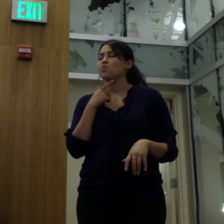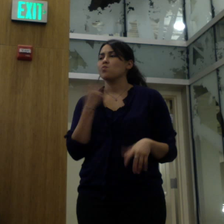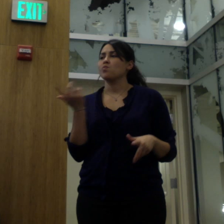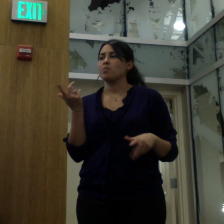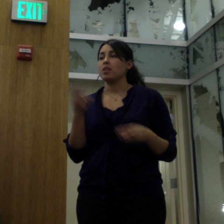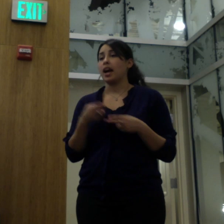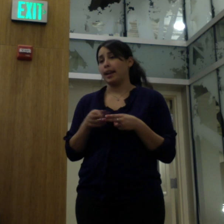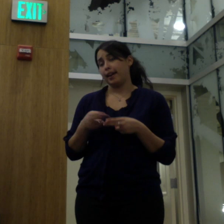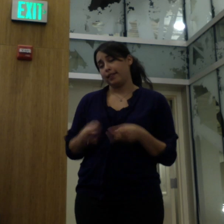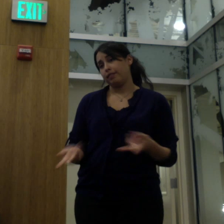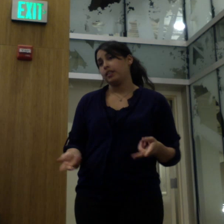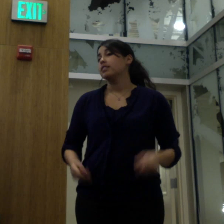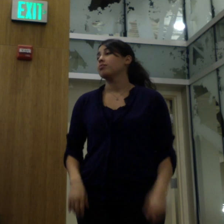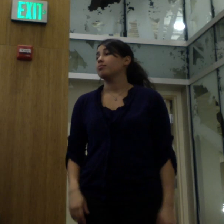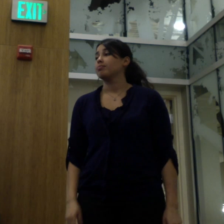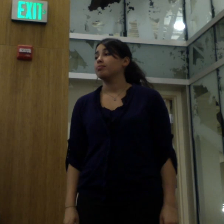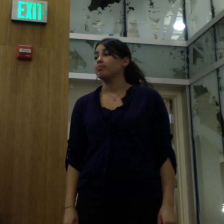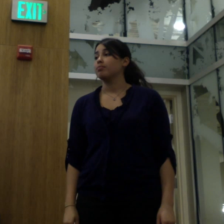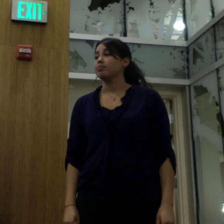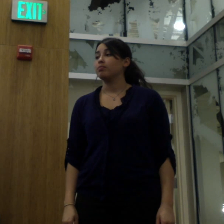Or knife.